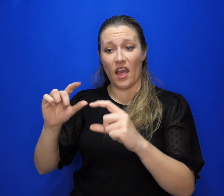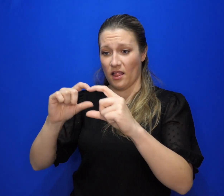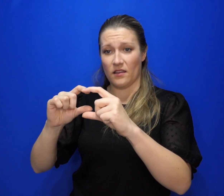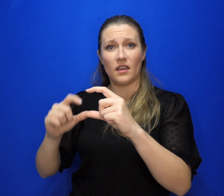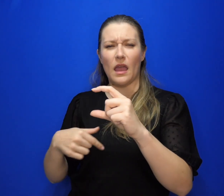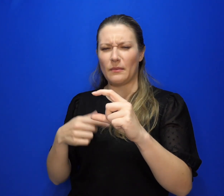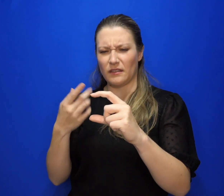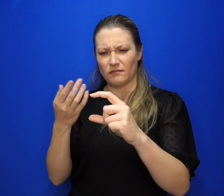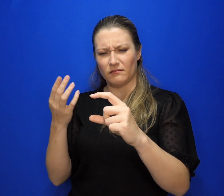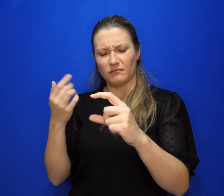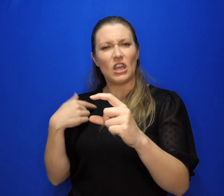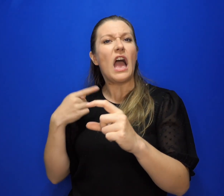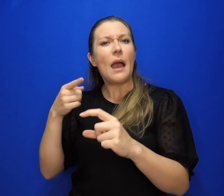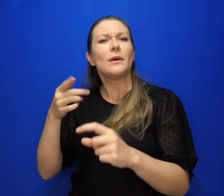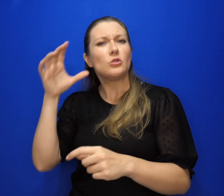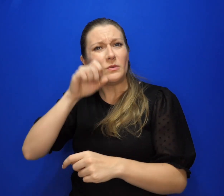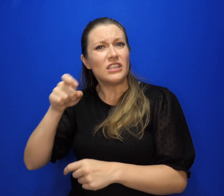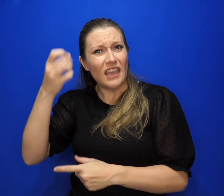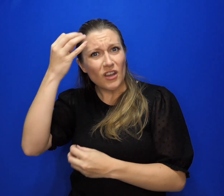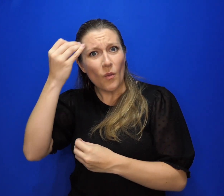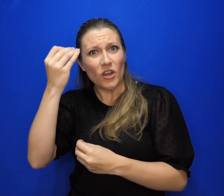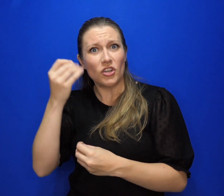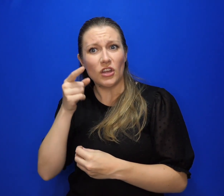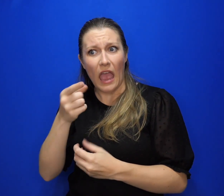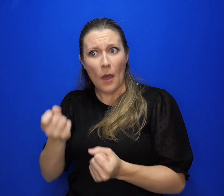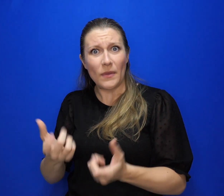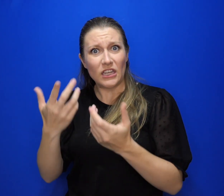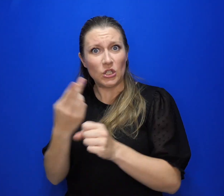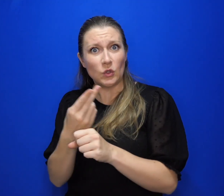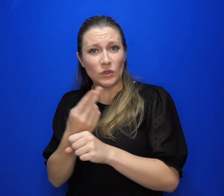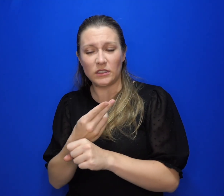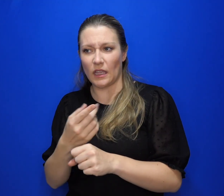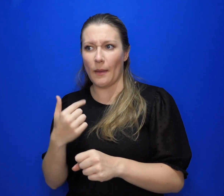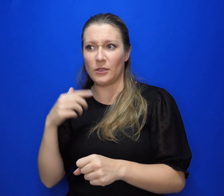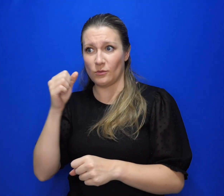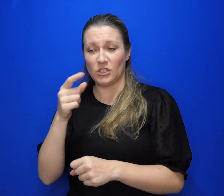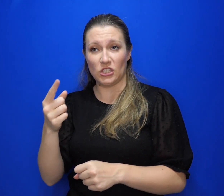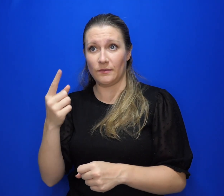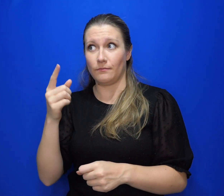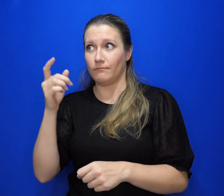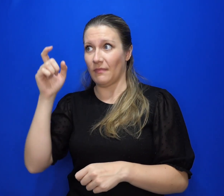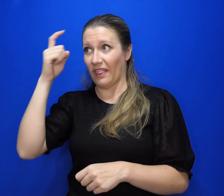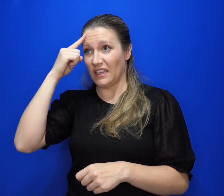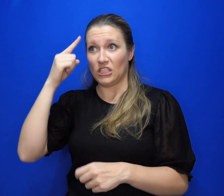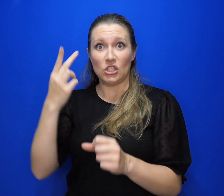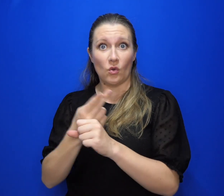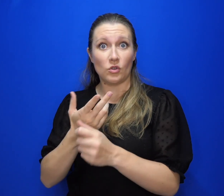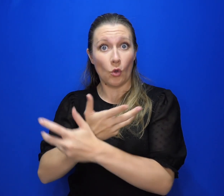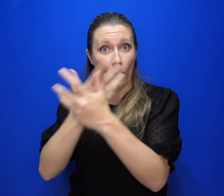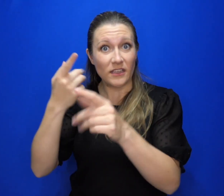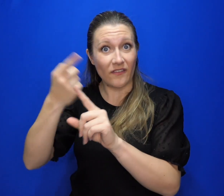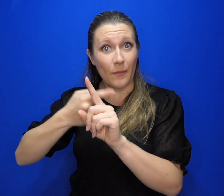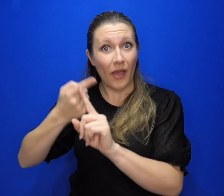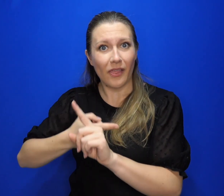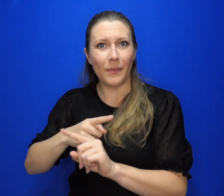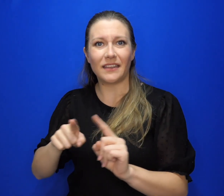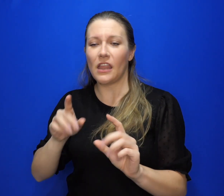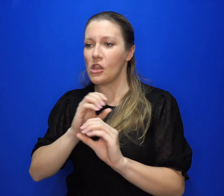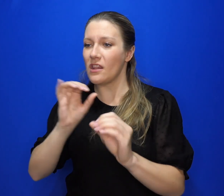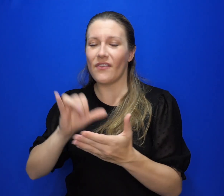yourself, my God, I wonder how many of these, she must use hundreds of these vials of insulin every month. Like, right? Like, none of that kind of like common sense stuff